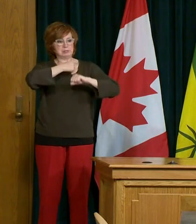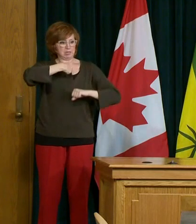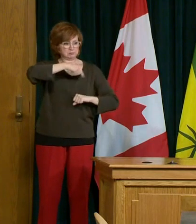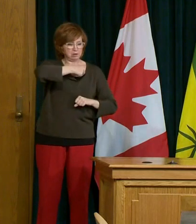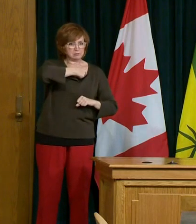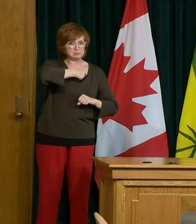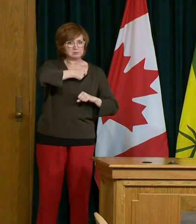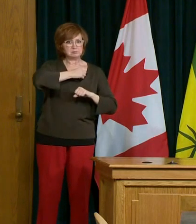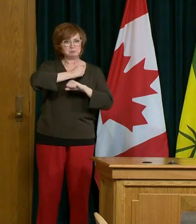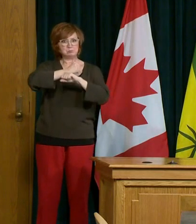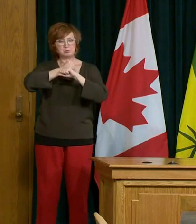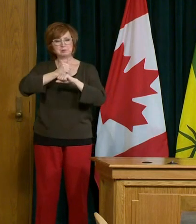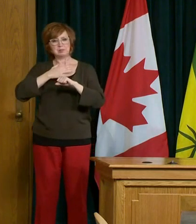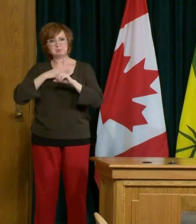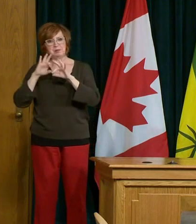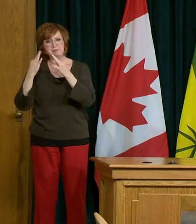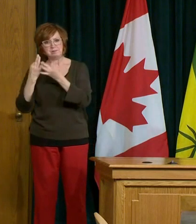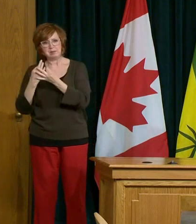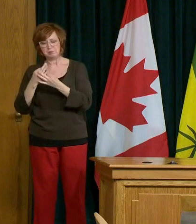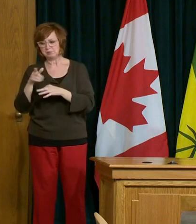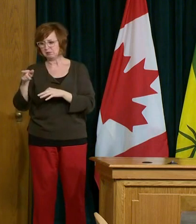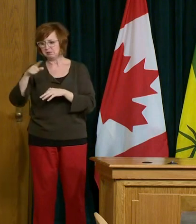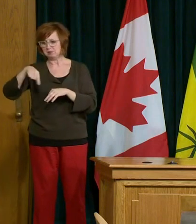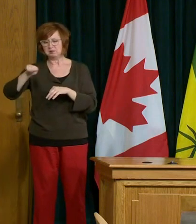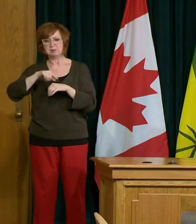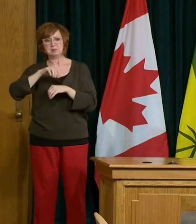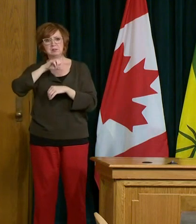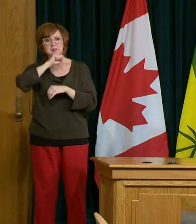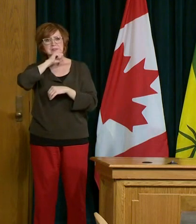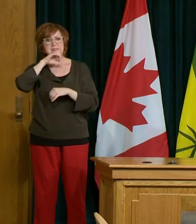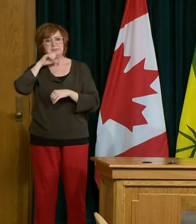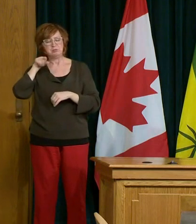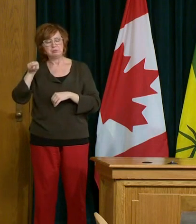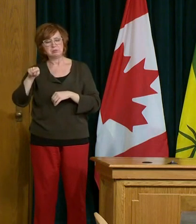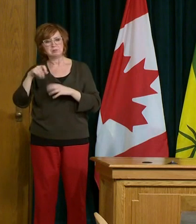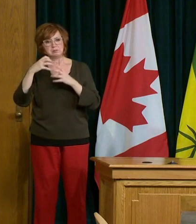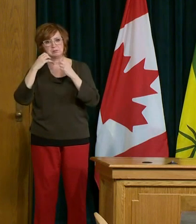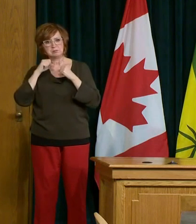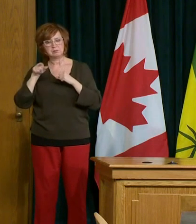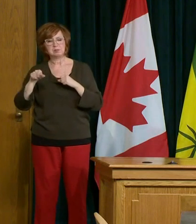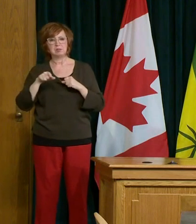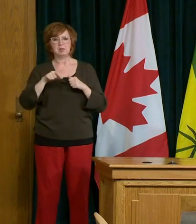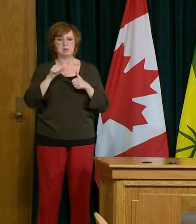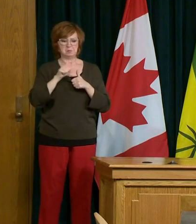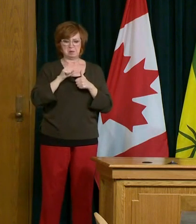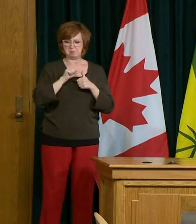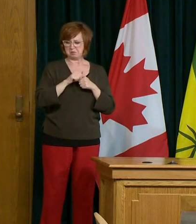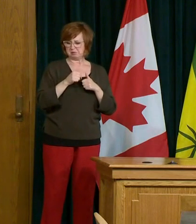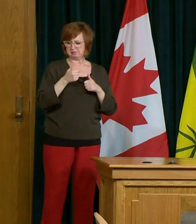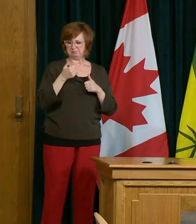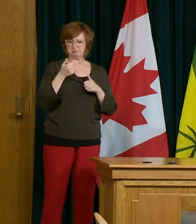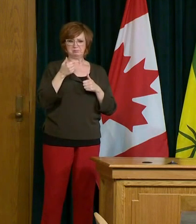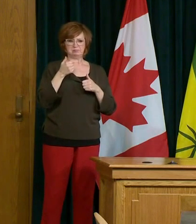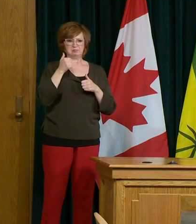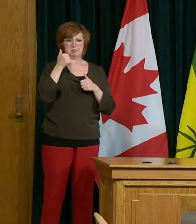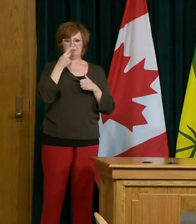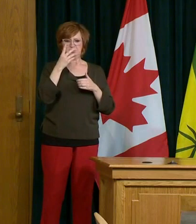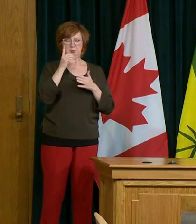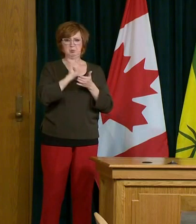love in our family and in our community. And I had said a few weeks ago, I was asked, what do I think about each and every